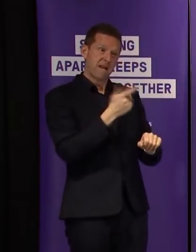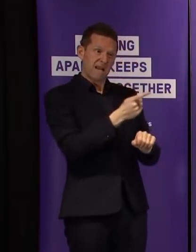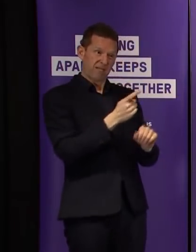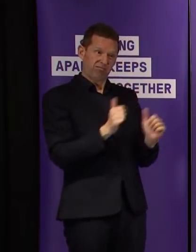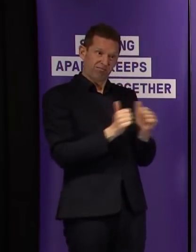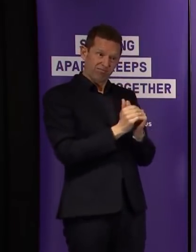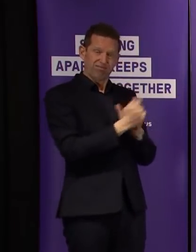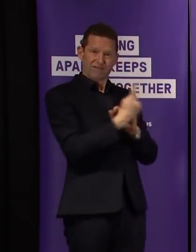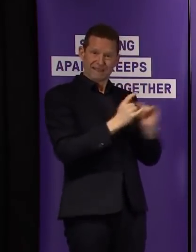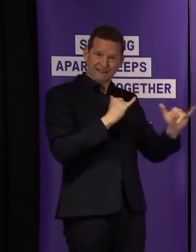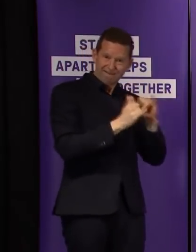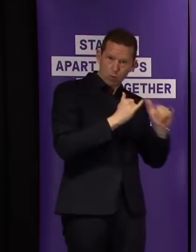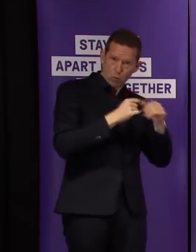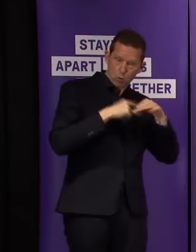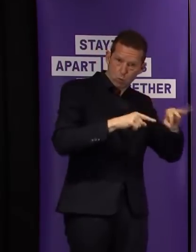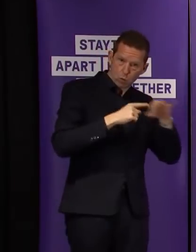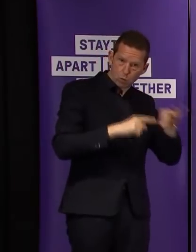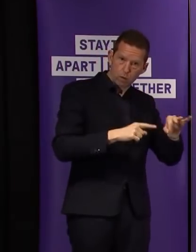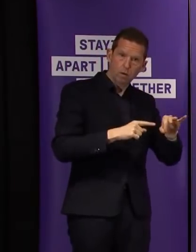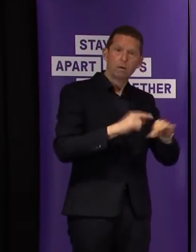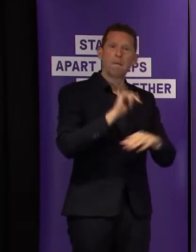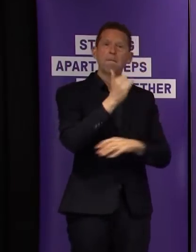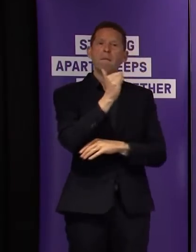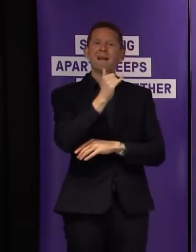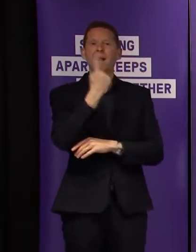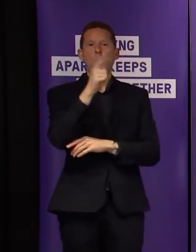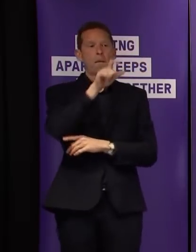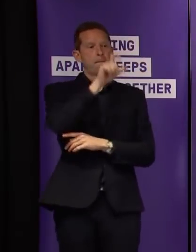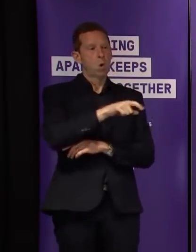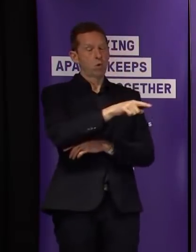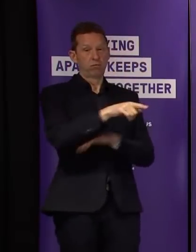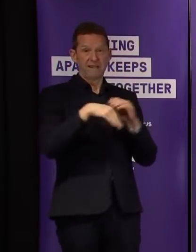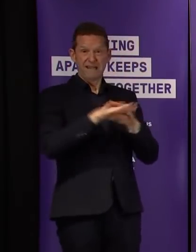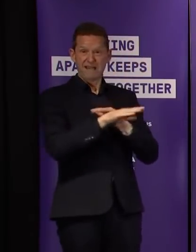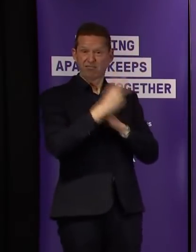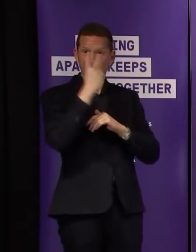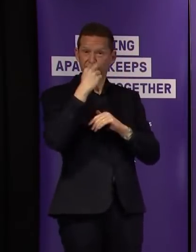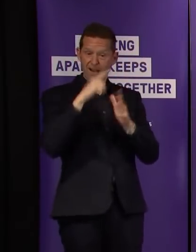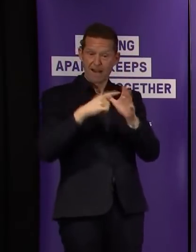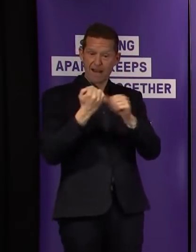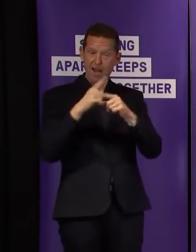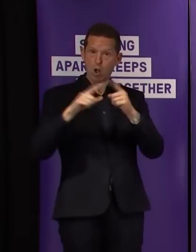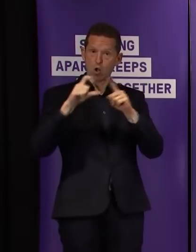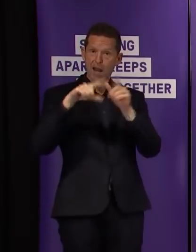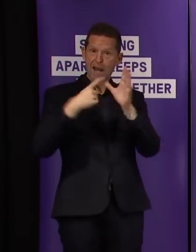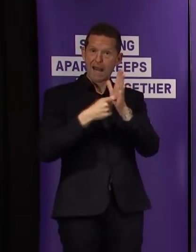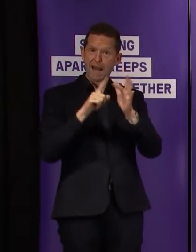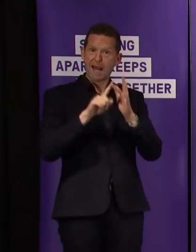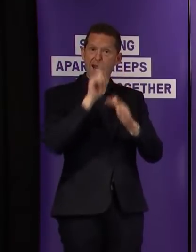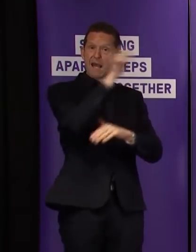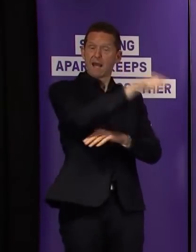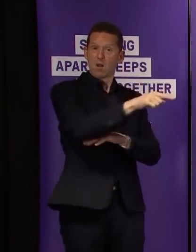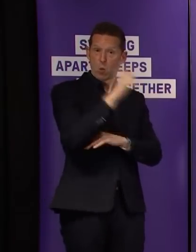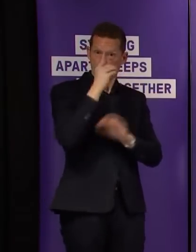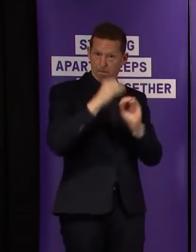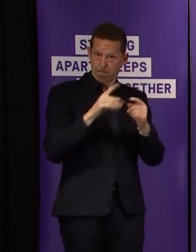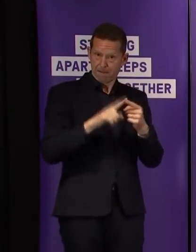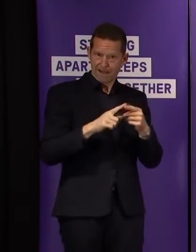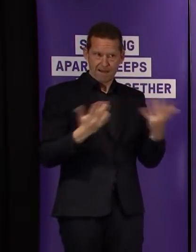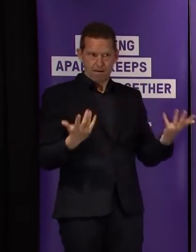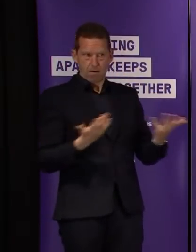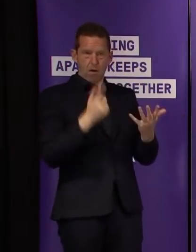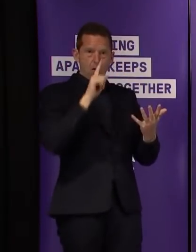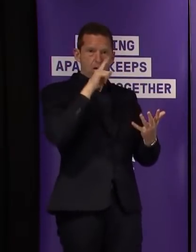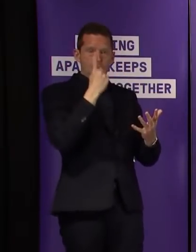all 63 need, for instance, if one of those people is in an aged care facility and you know, is not in a position because